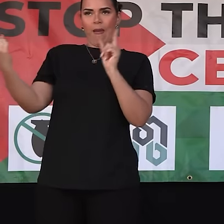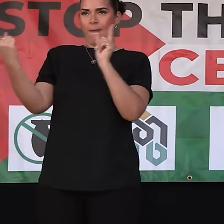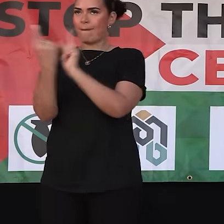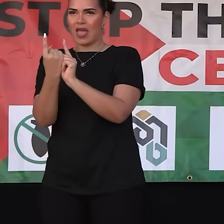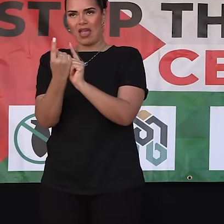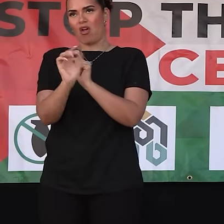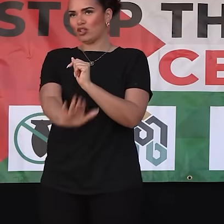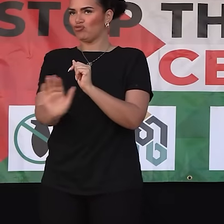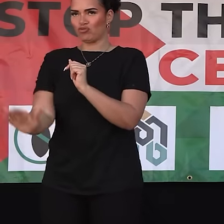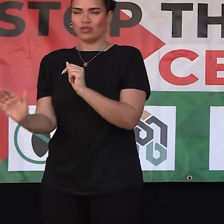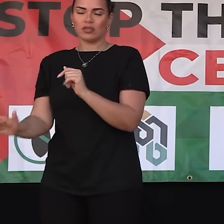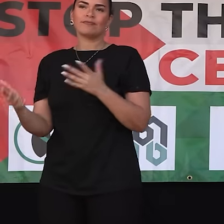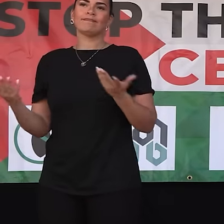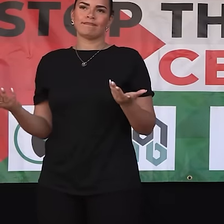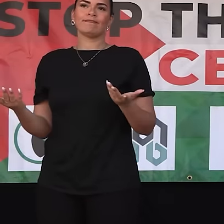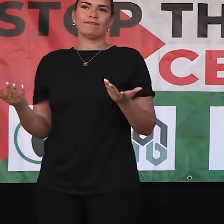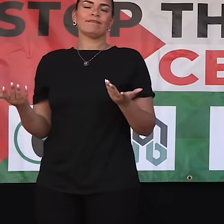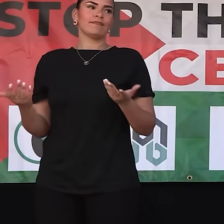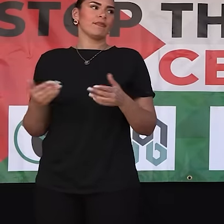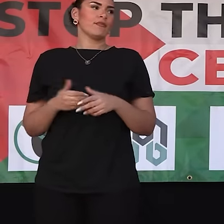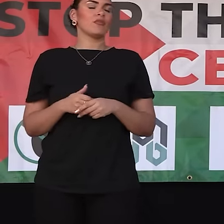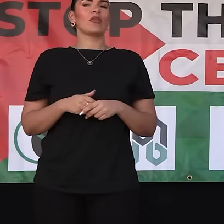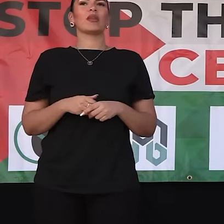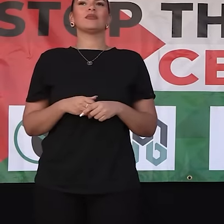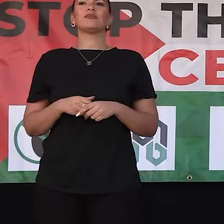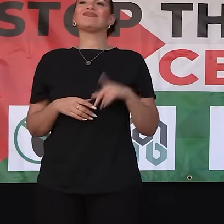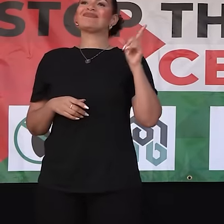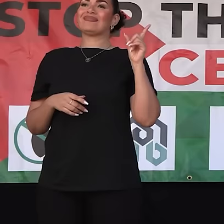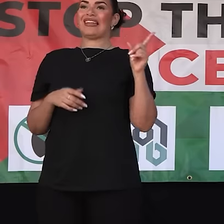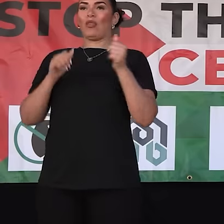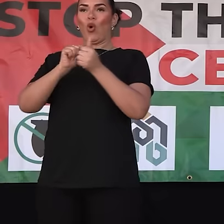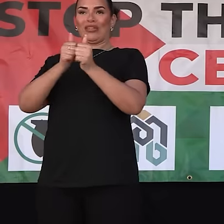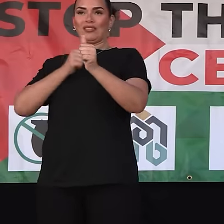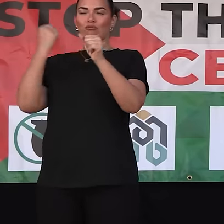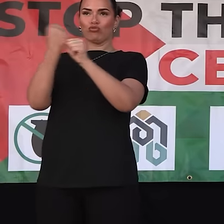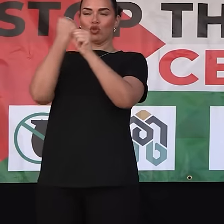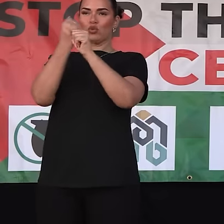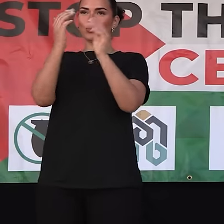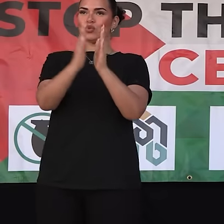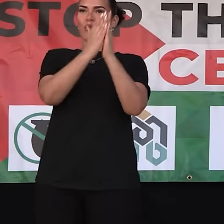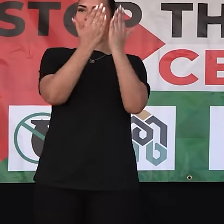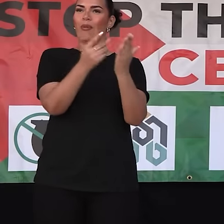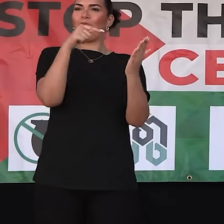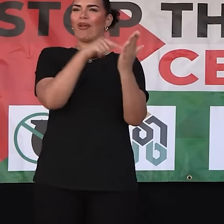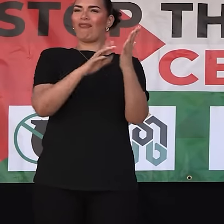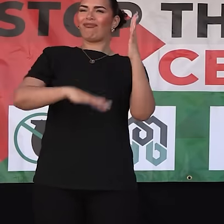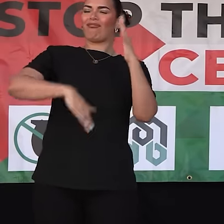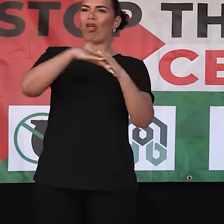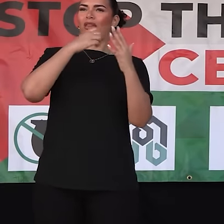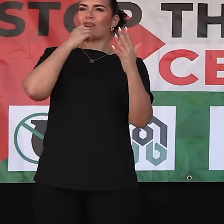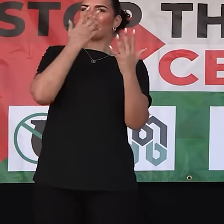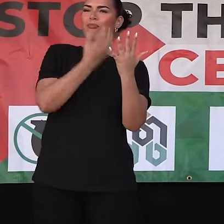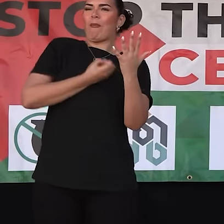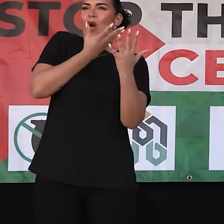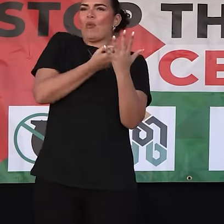any of her children. But the organization produced this book of poems by